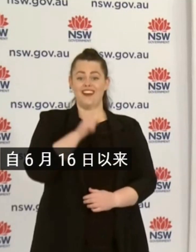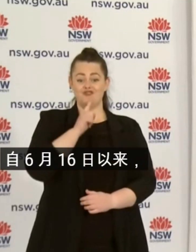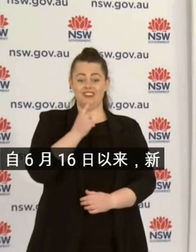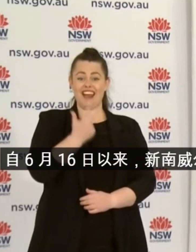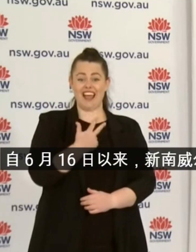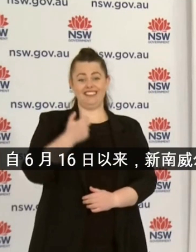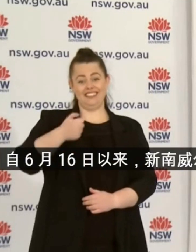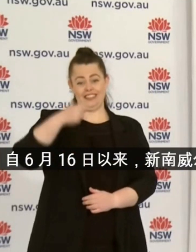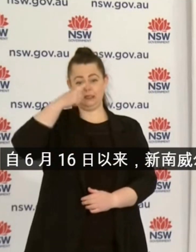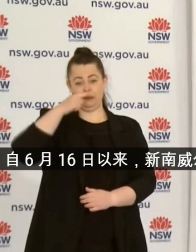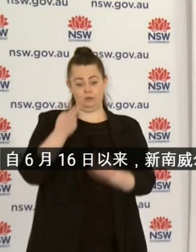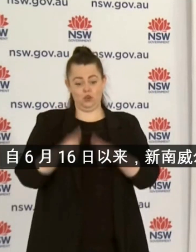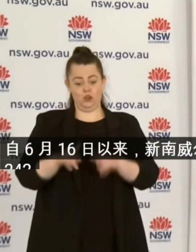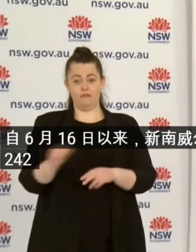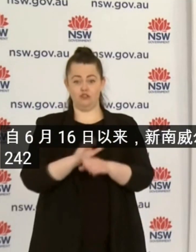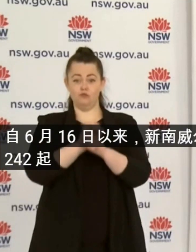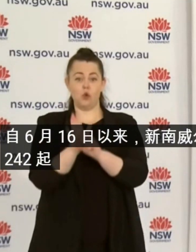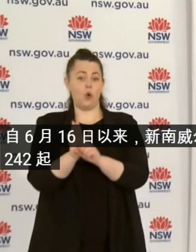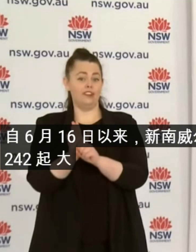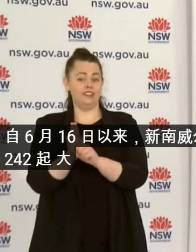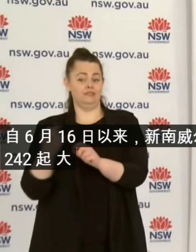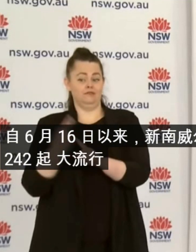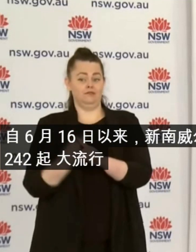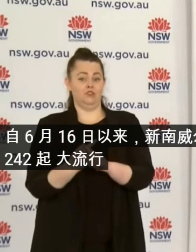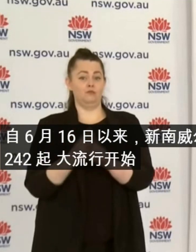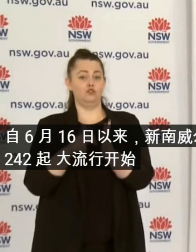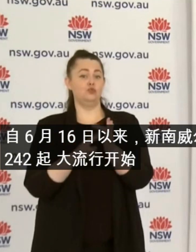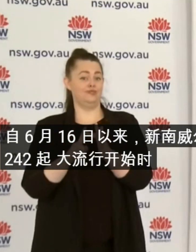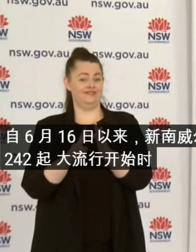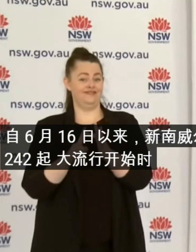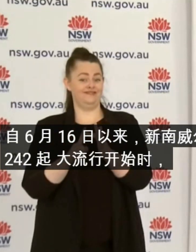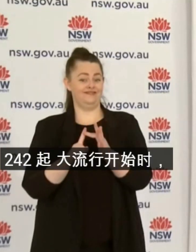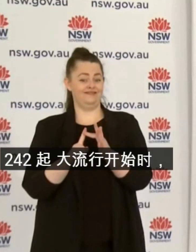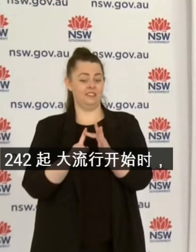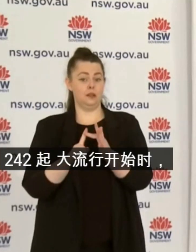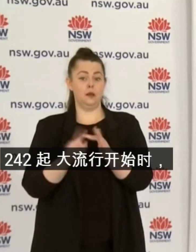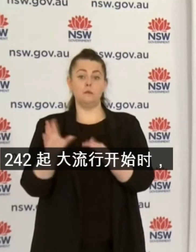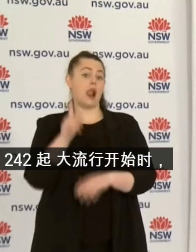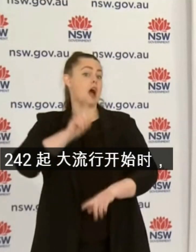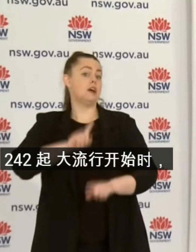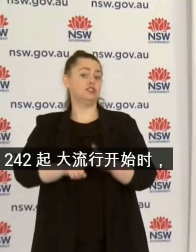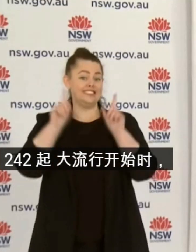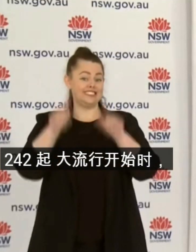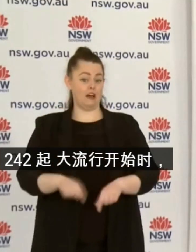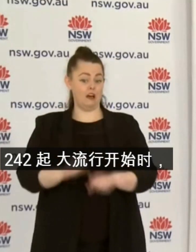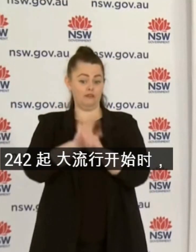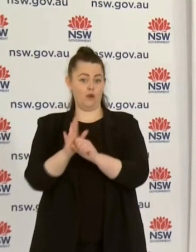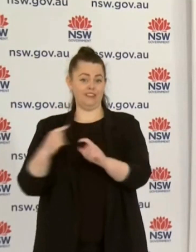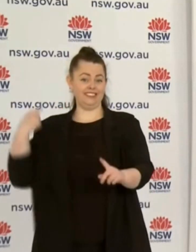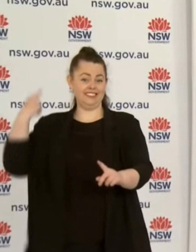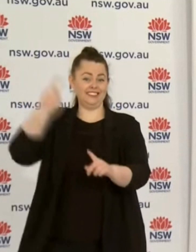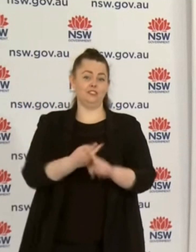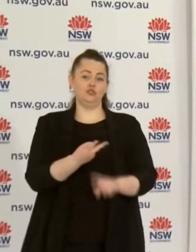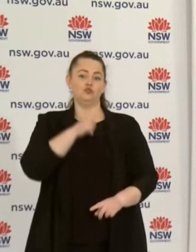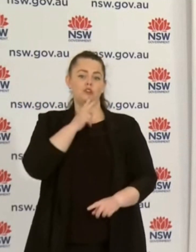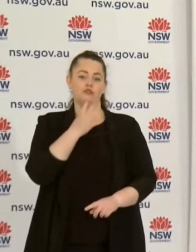in New South Wales since the 16th of June and 242 since the start of the pandemic. We've